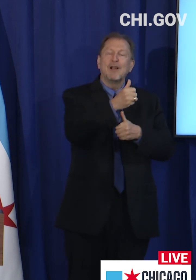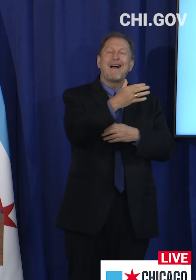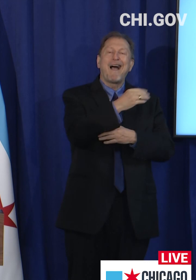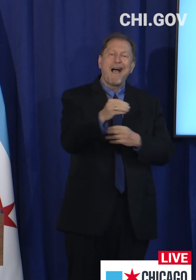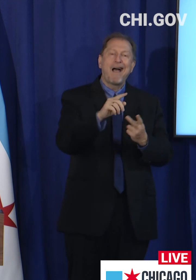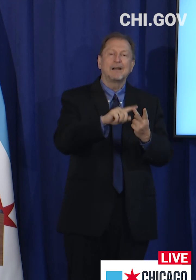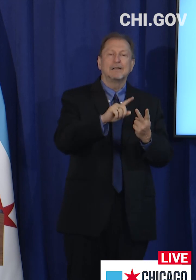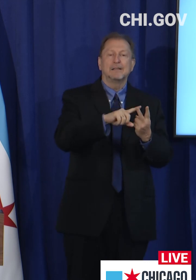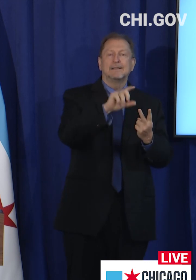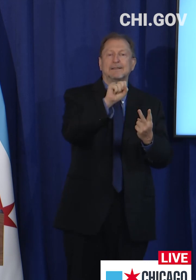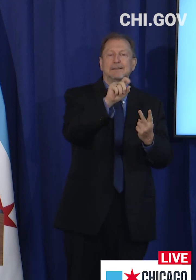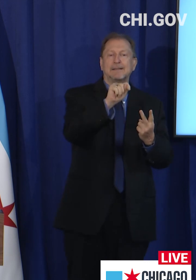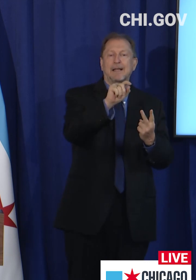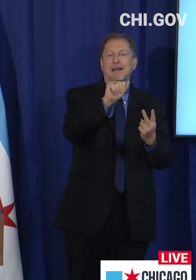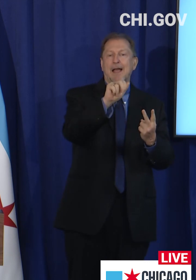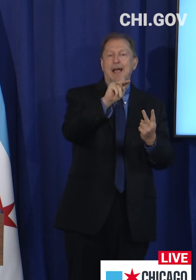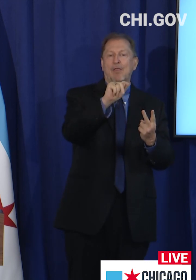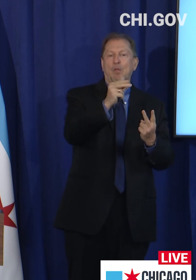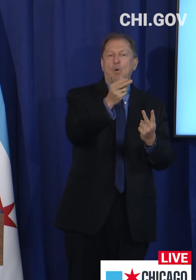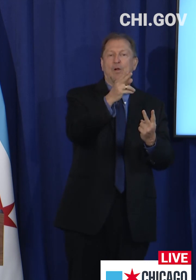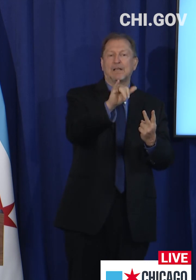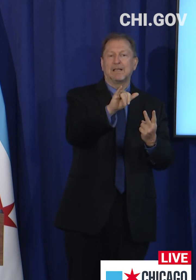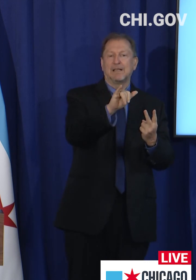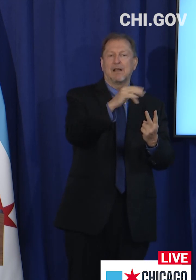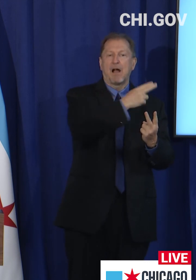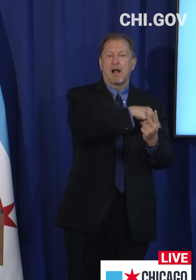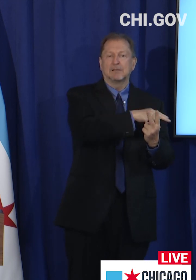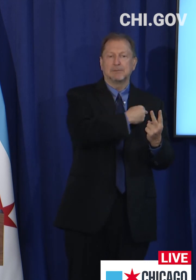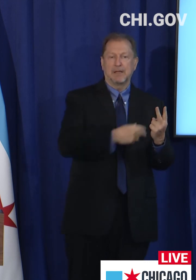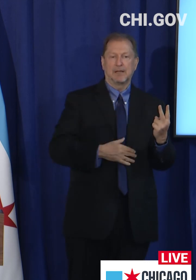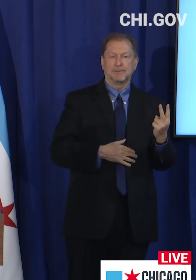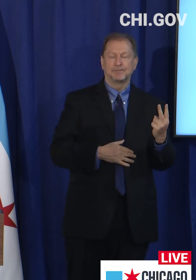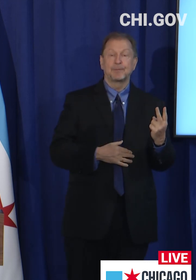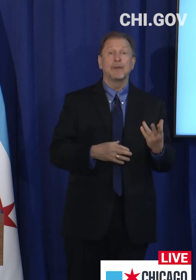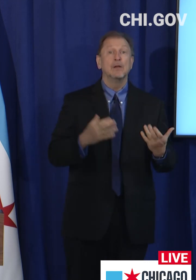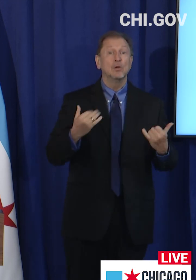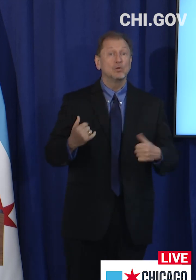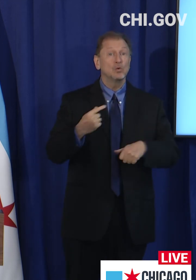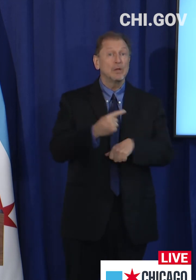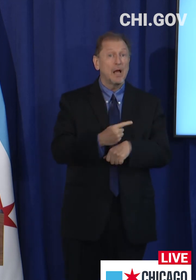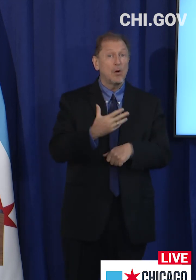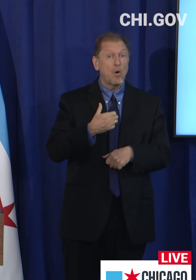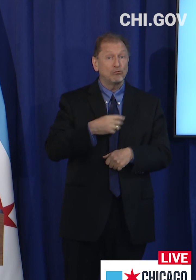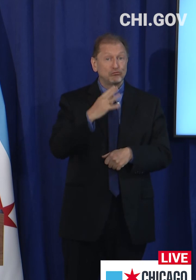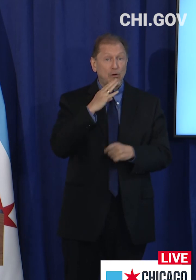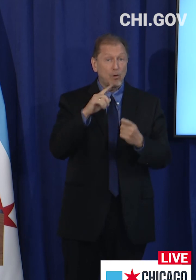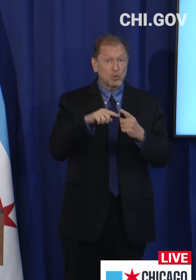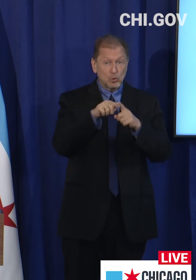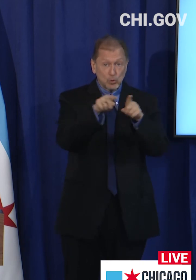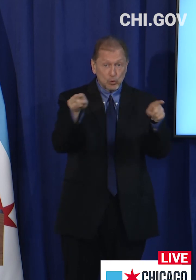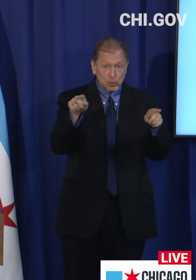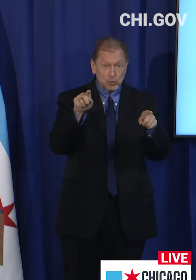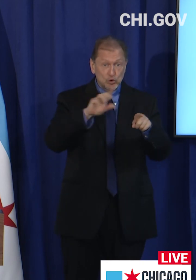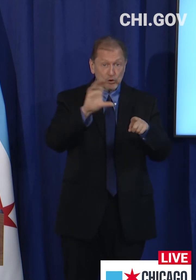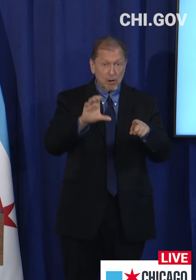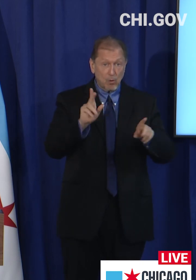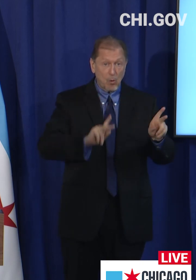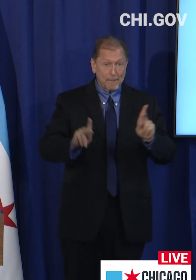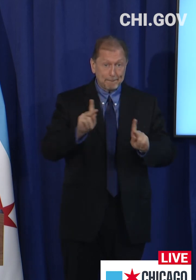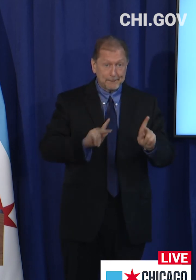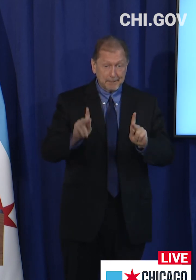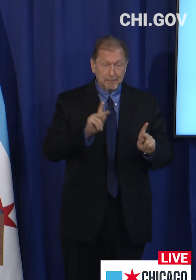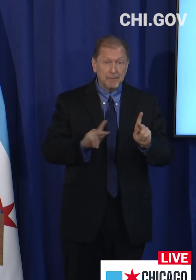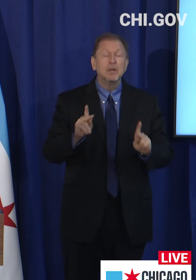Anthony's Hospital. We wanted to speak to Chicagoans today on a couple of issues as we head into